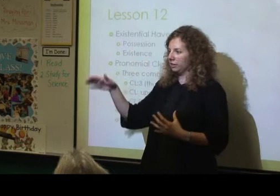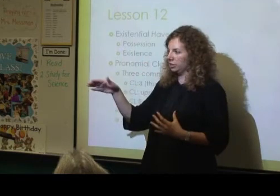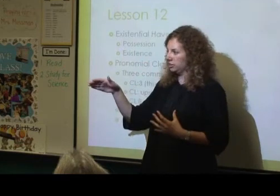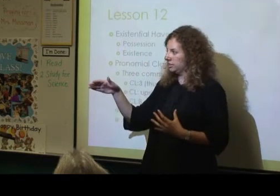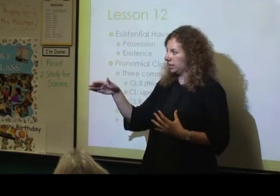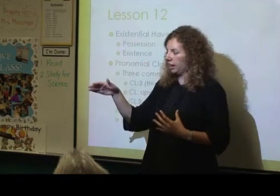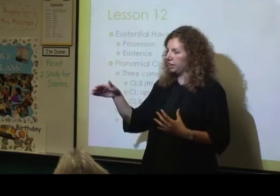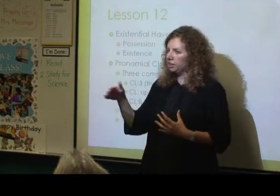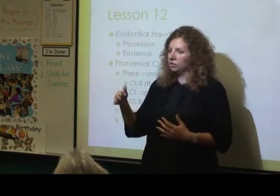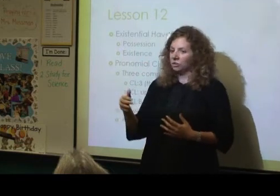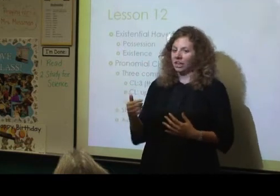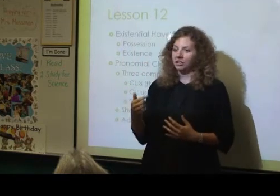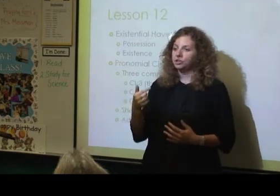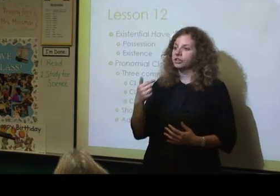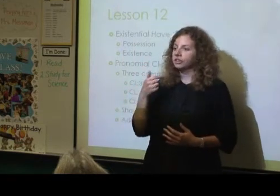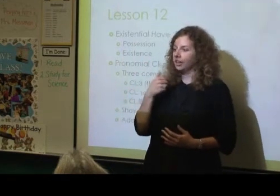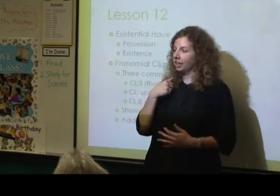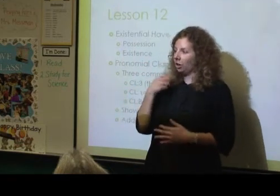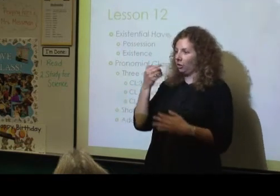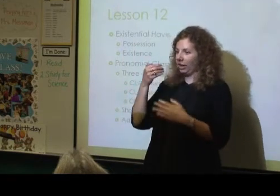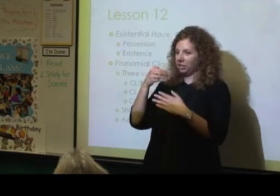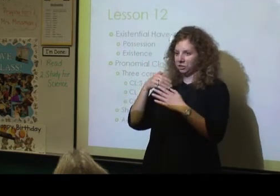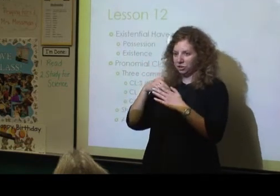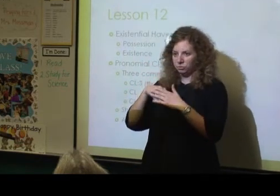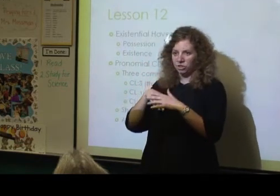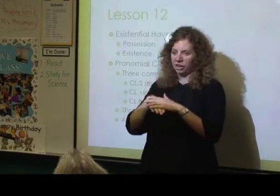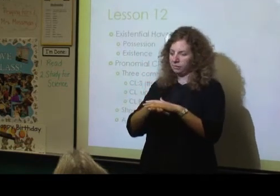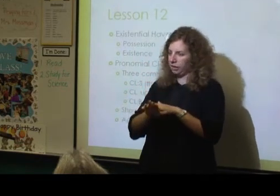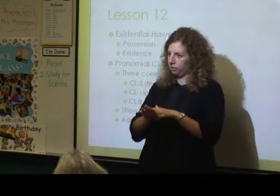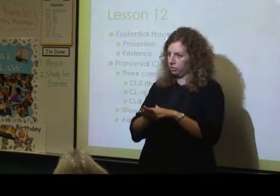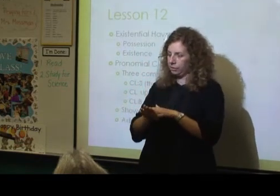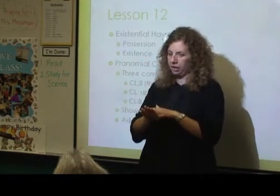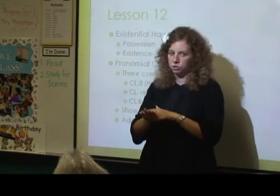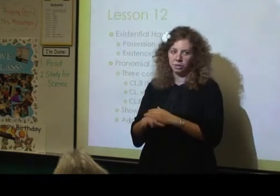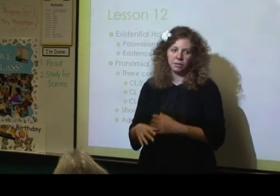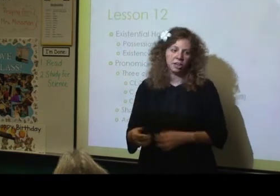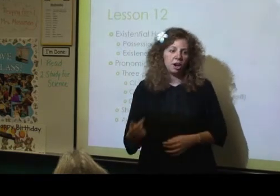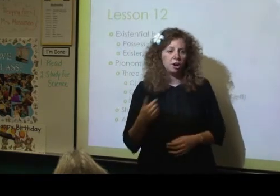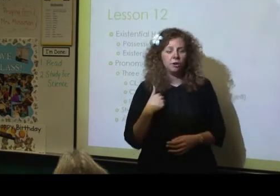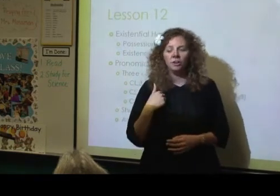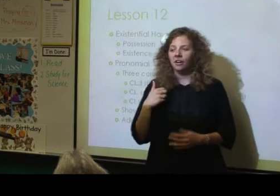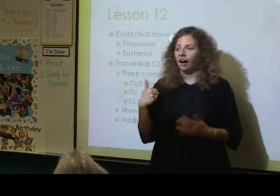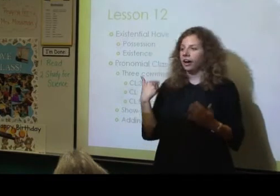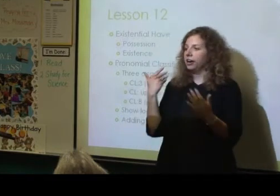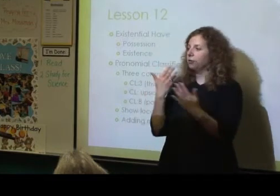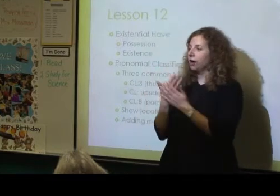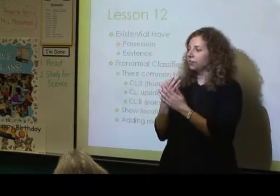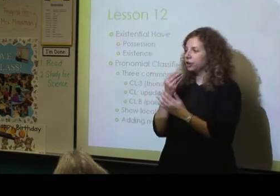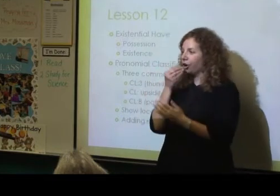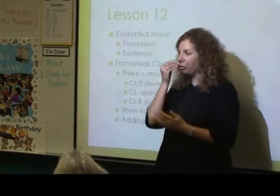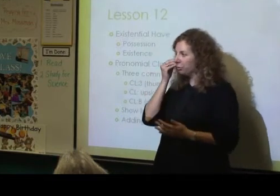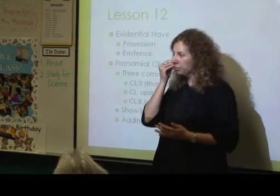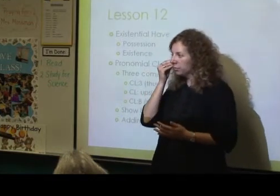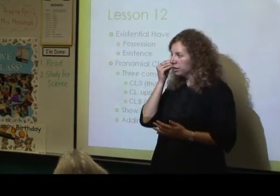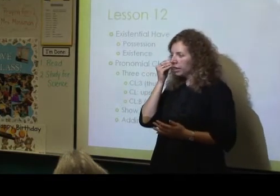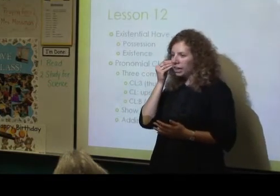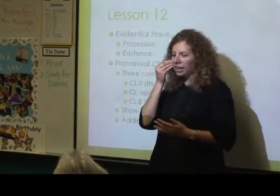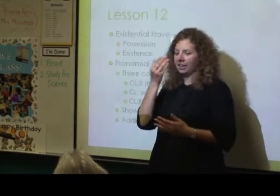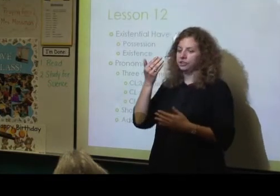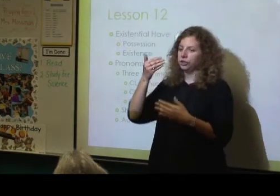letter is set at. Okay, so you could say like, oh, I entered, and we're talking about like going to my house. So I could be like, oh, I arrived home, and so